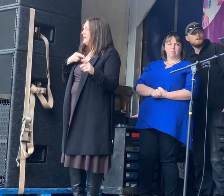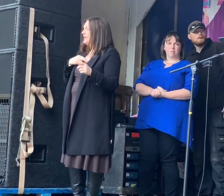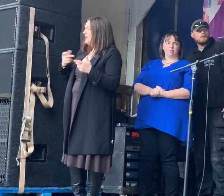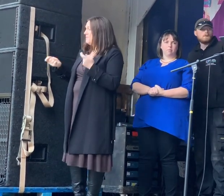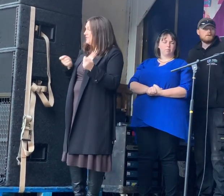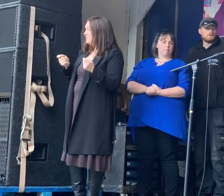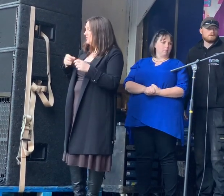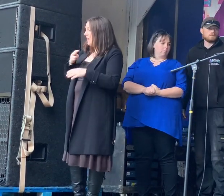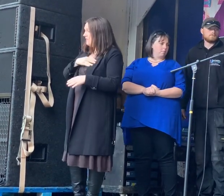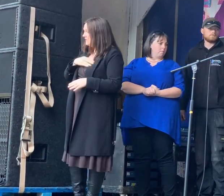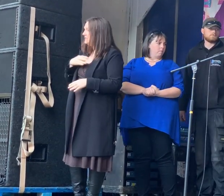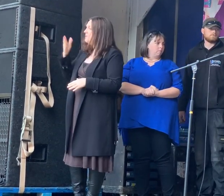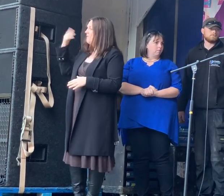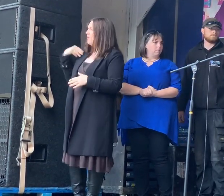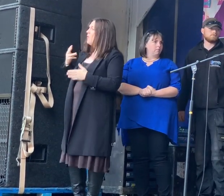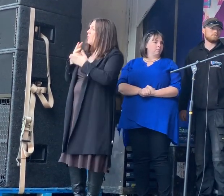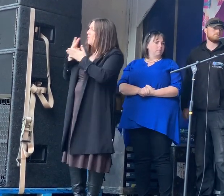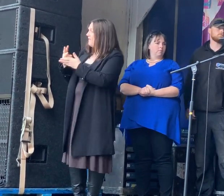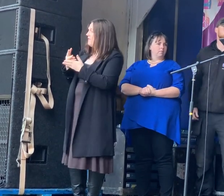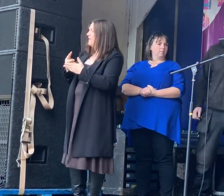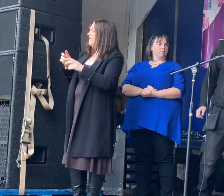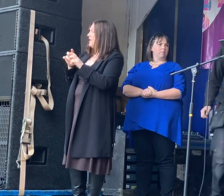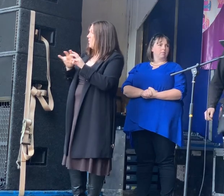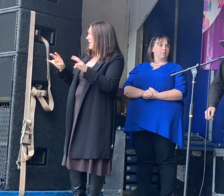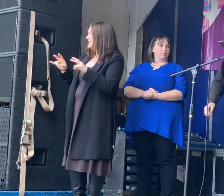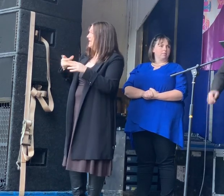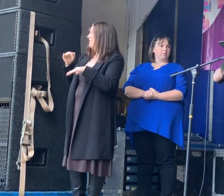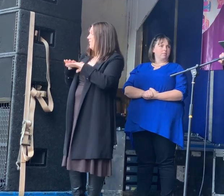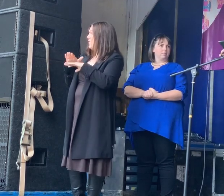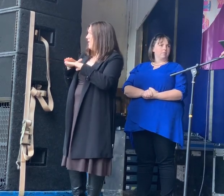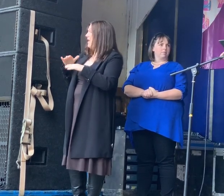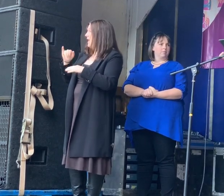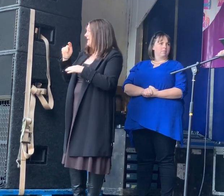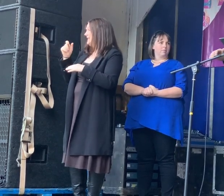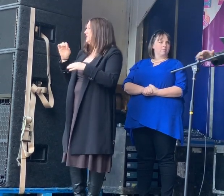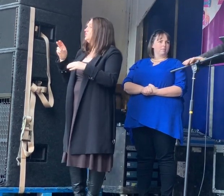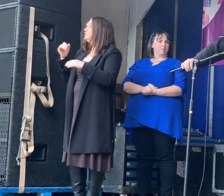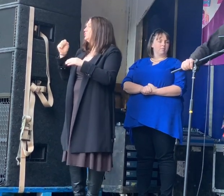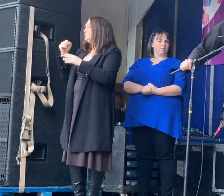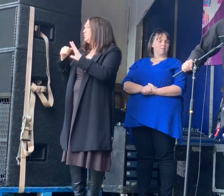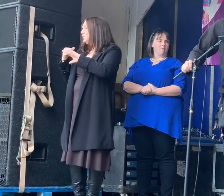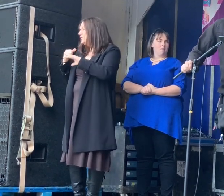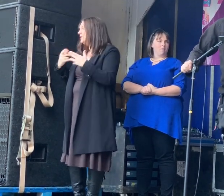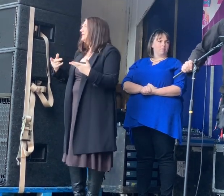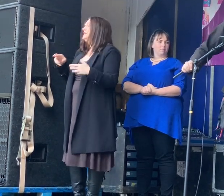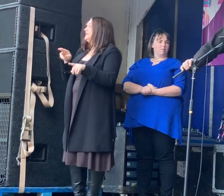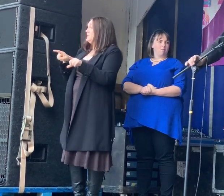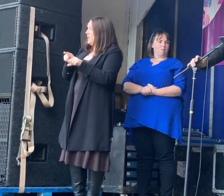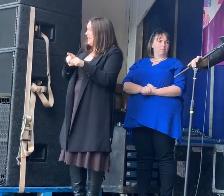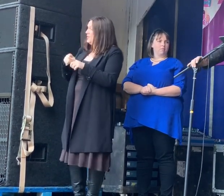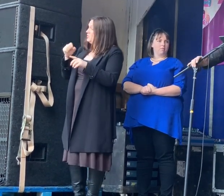was previously the welfare equality officer for IADT Students Union, was involved with the Students for Choice campaign.